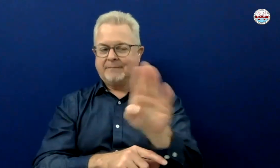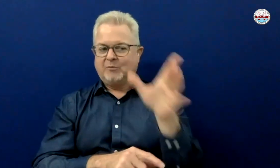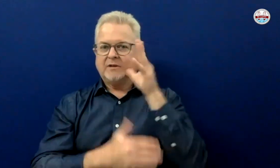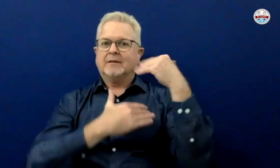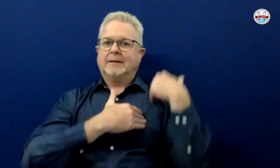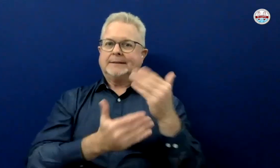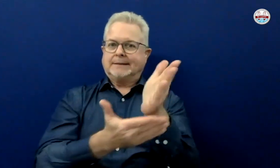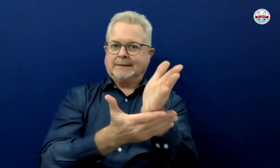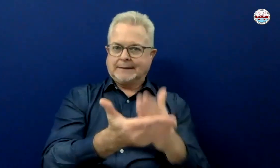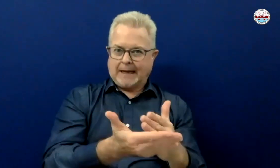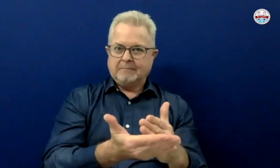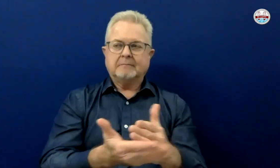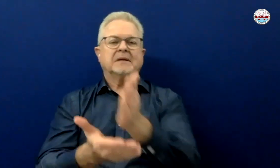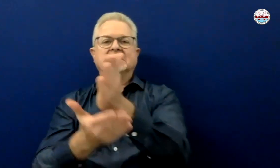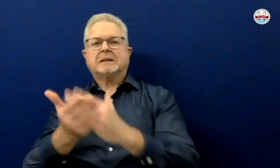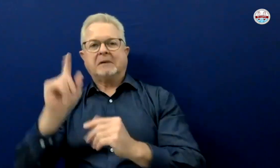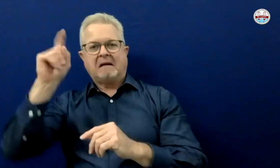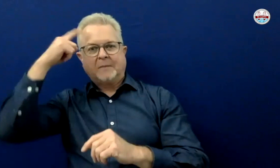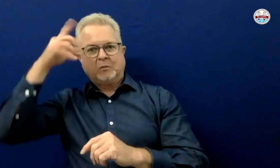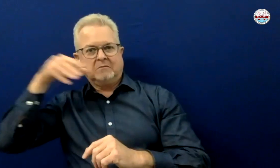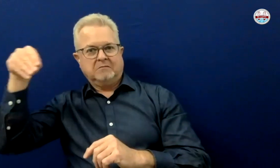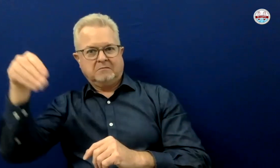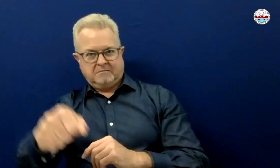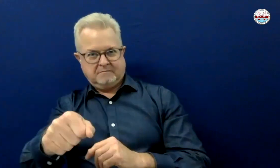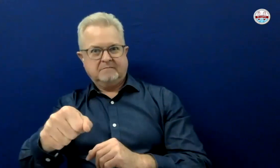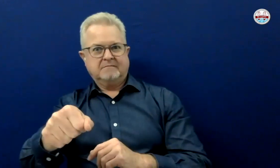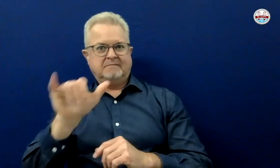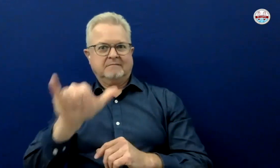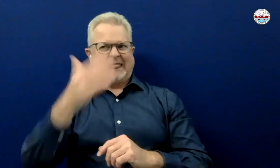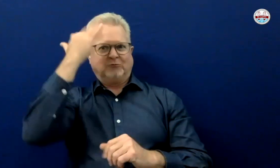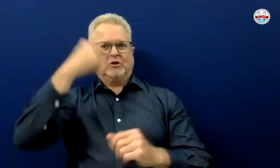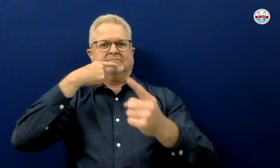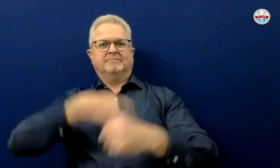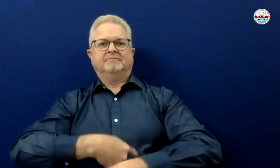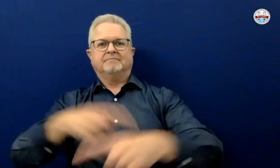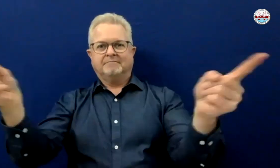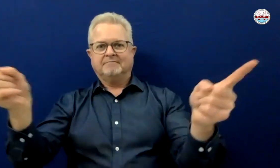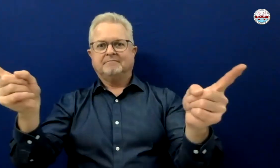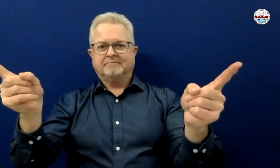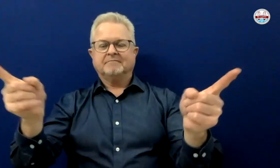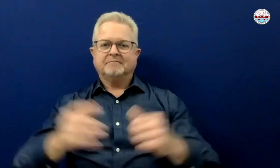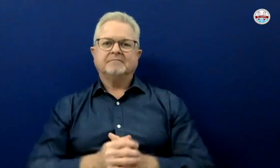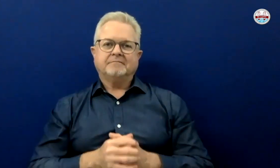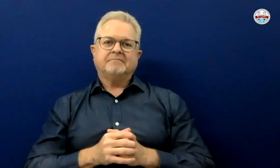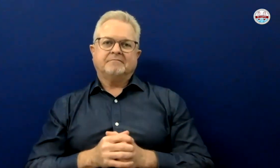up the tab going forth, and they will be liable to cover some of these costs, and some of the costs may be covered by the government.